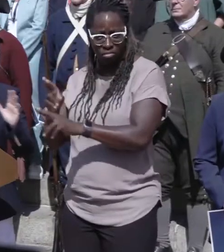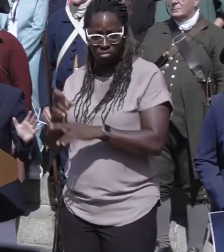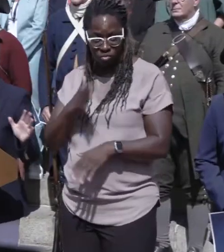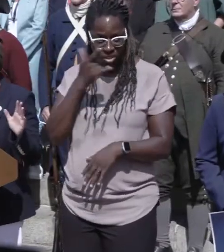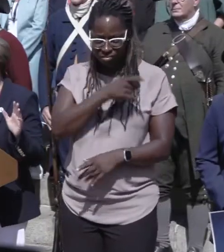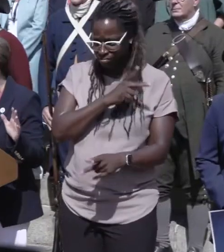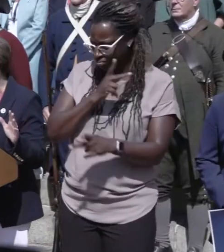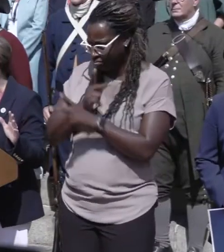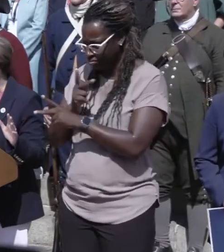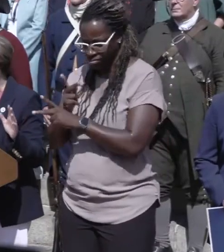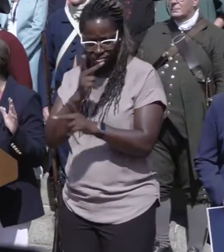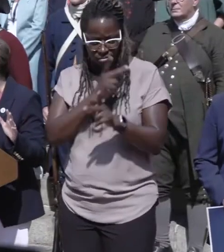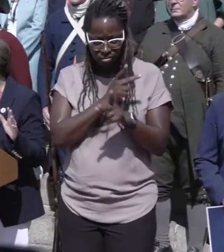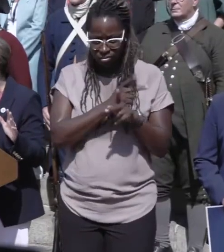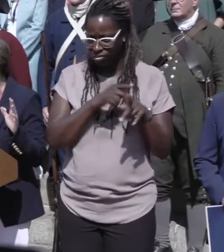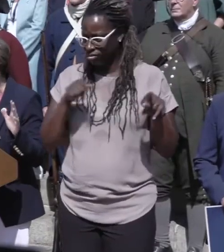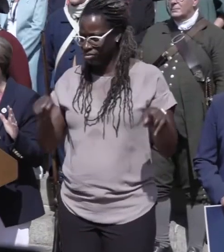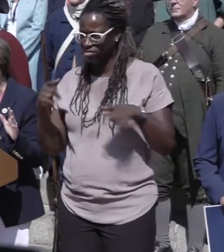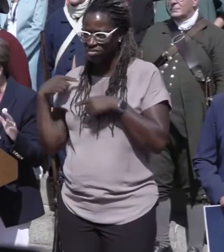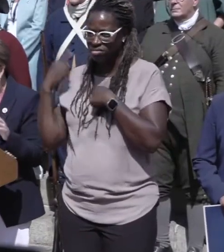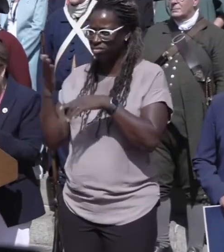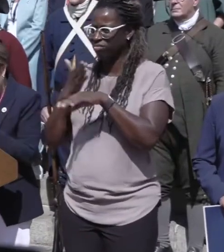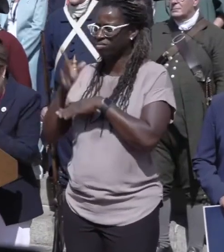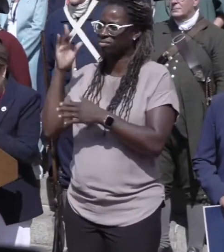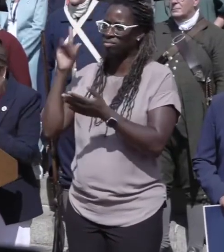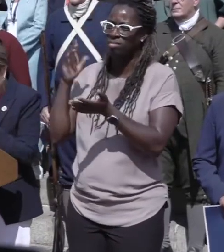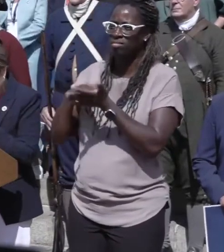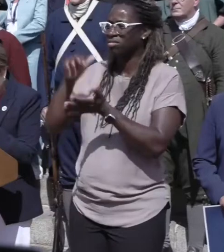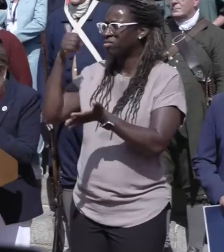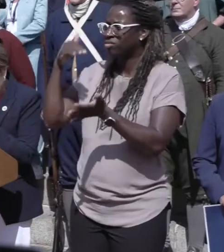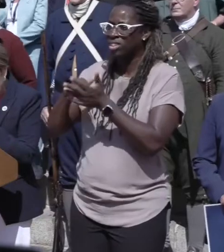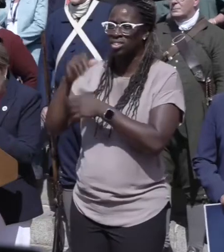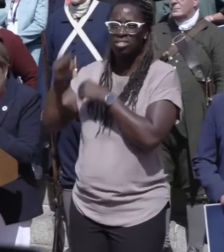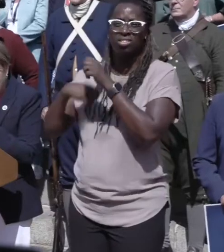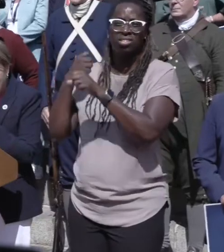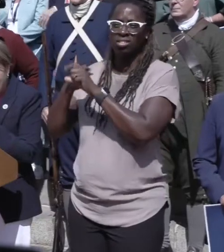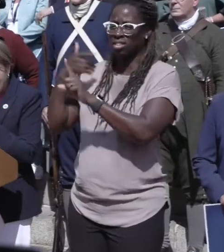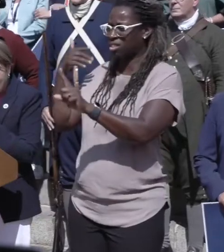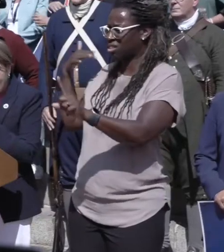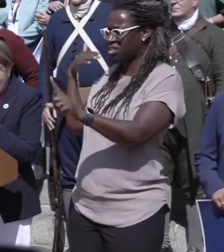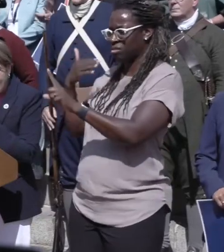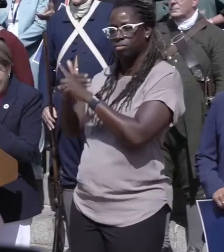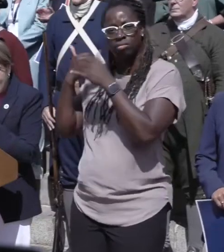They preceded us here, and we honor our indigenous people.